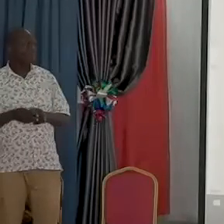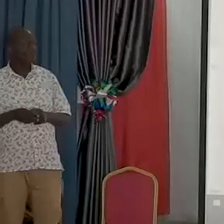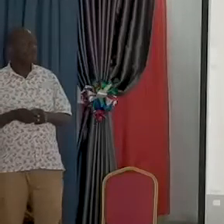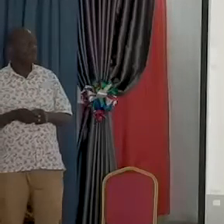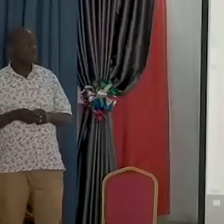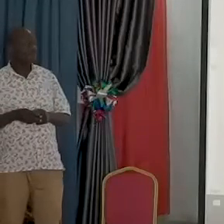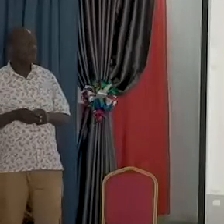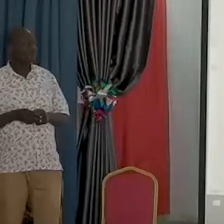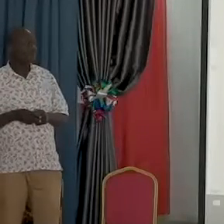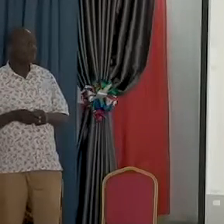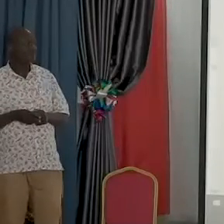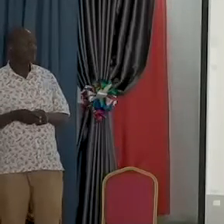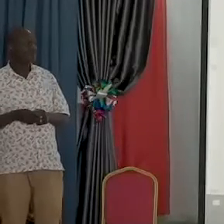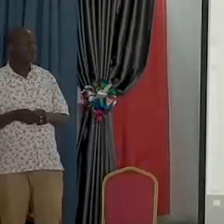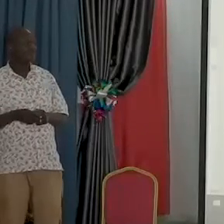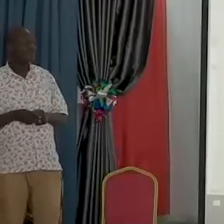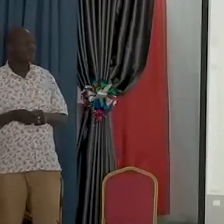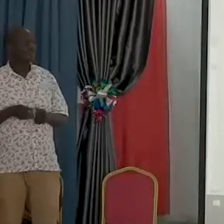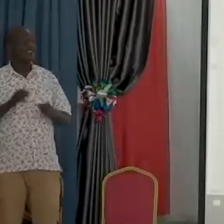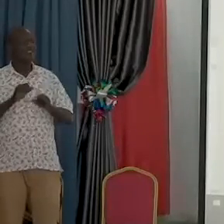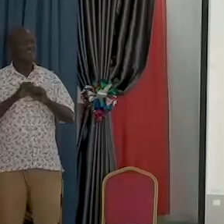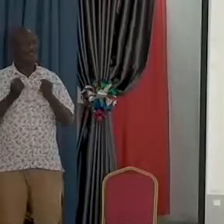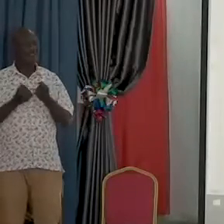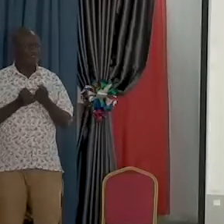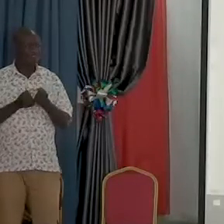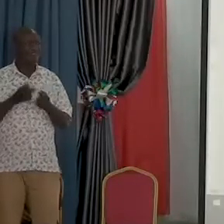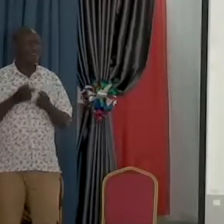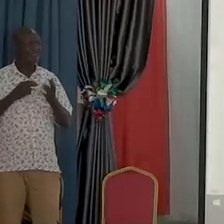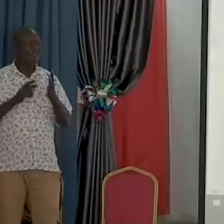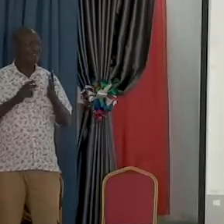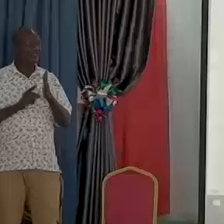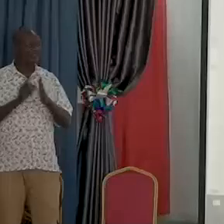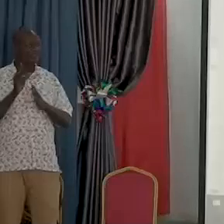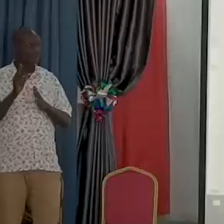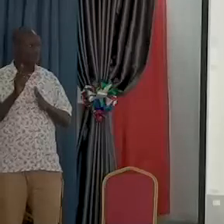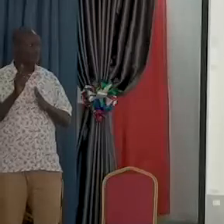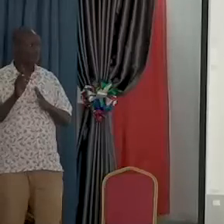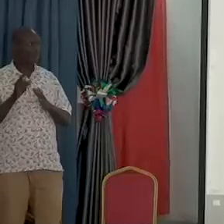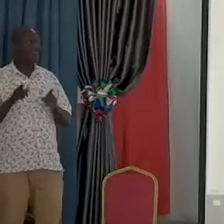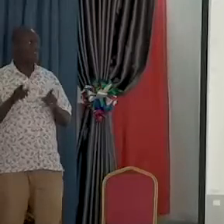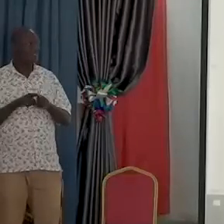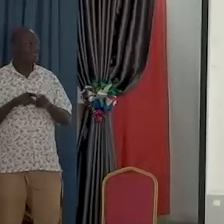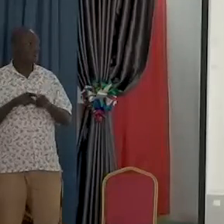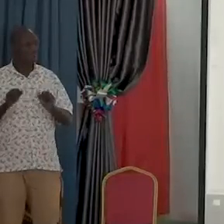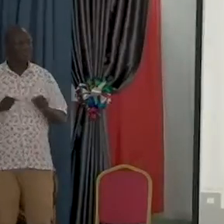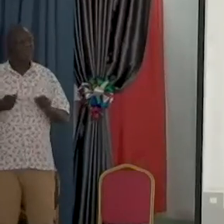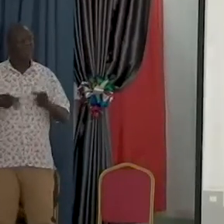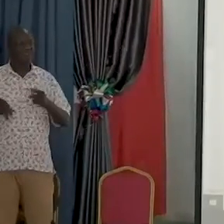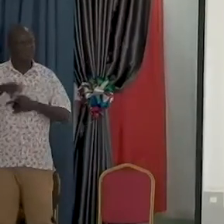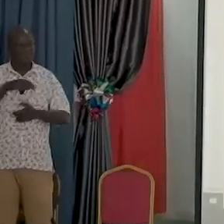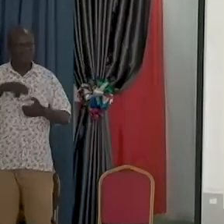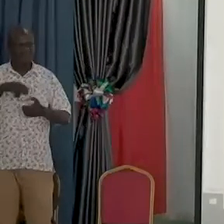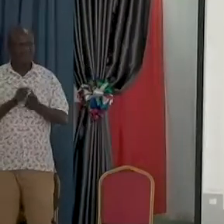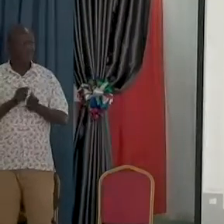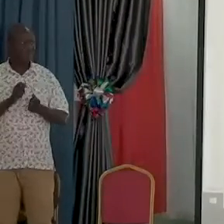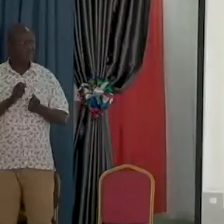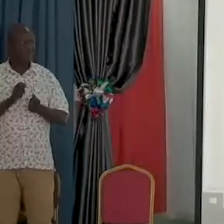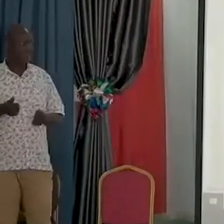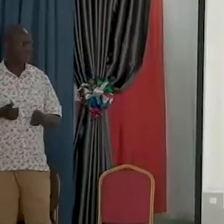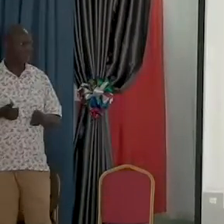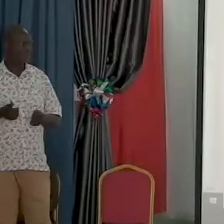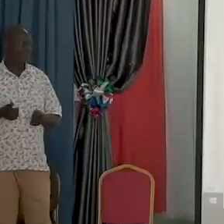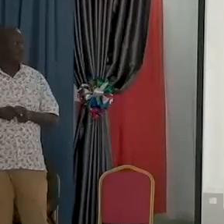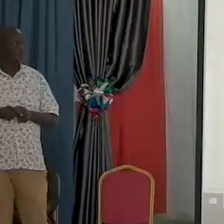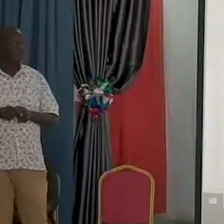would expect social and emotional development to occur, and that happens when children interact with each other. Right?